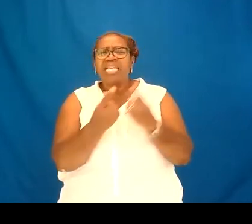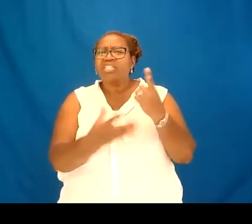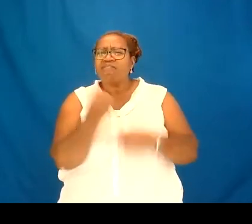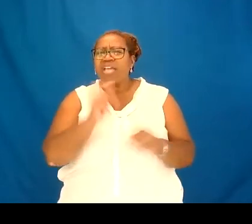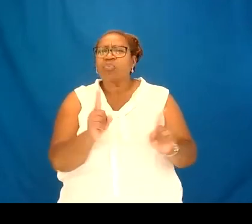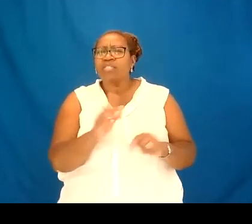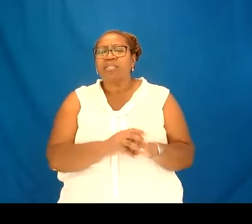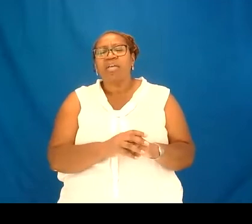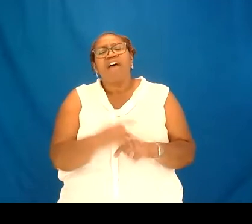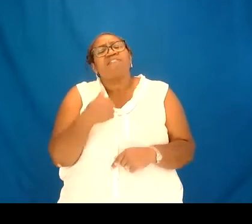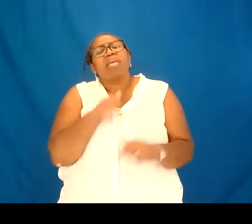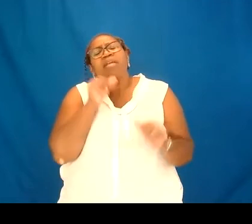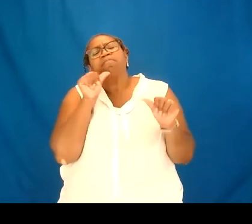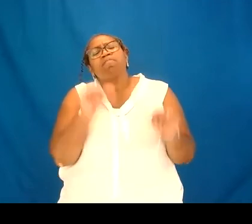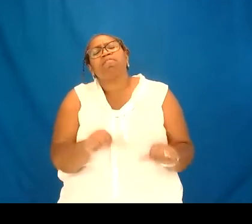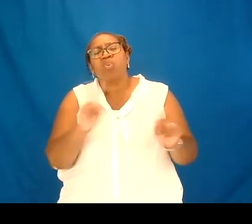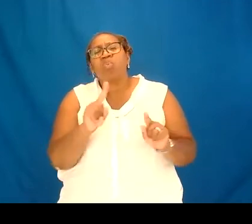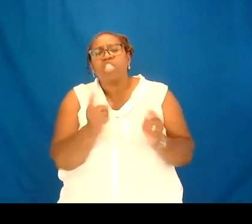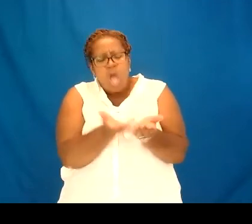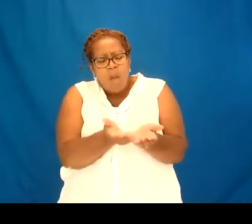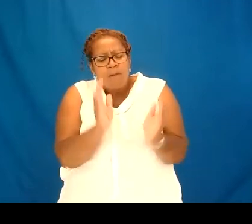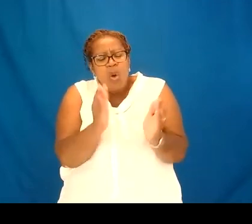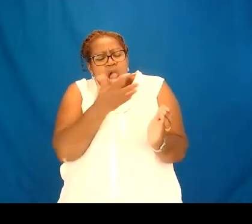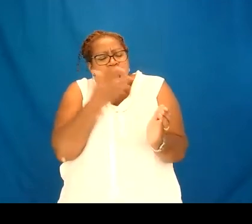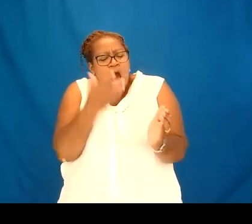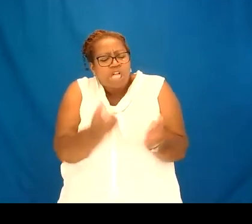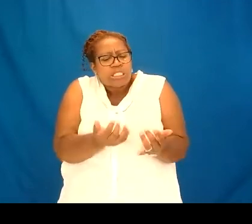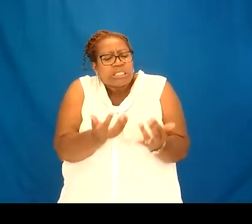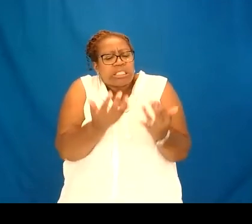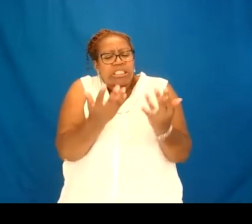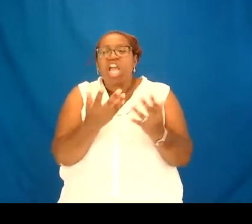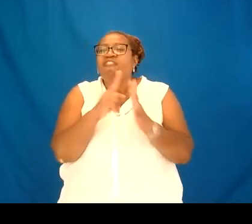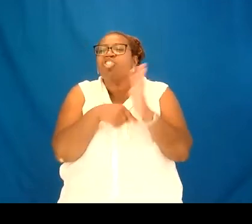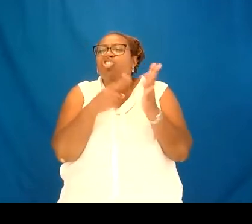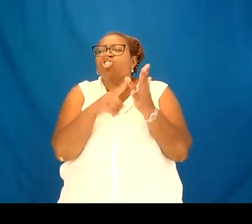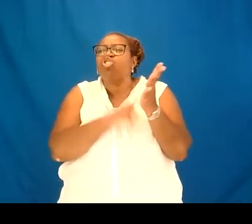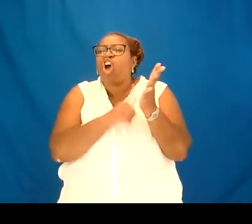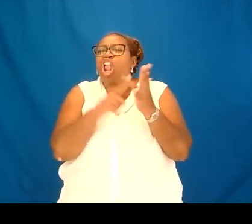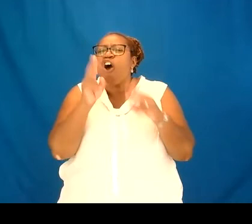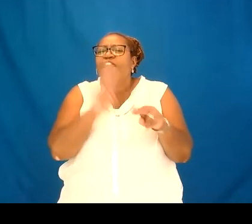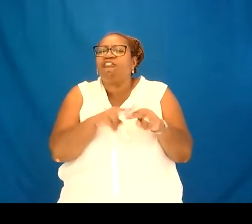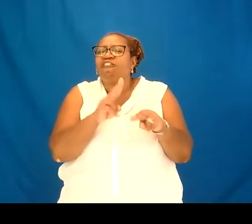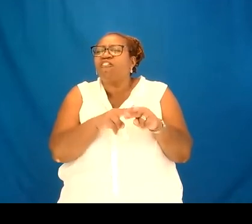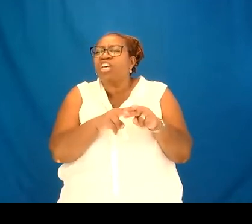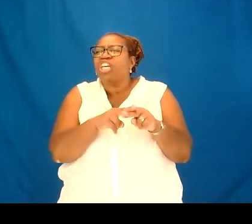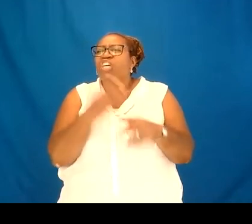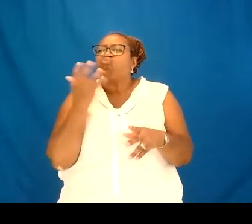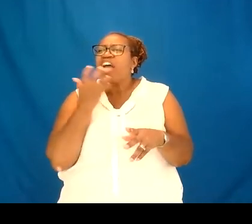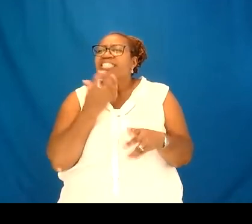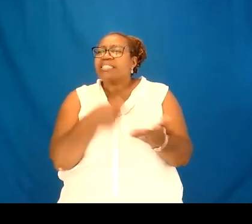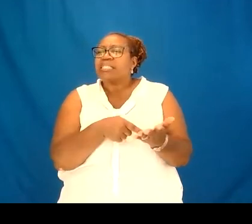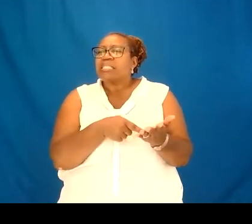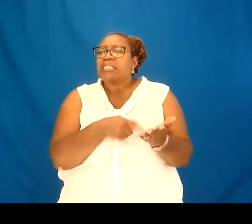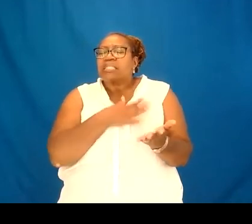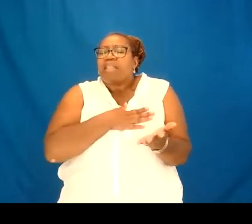of Nigerian jollof rice, preferably taken from the bottom of the pot where all the flavor is. Some